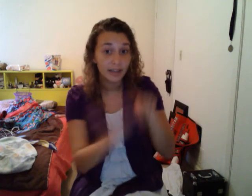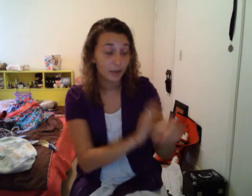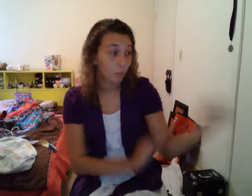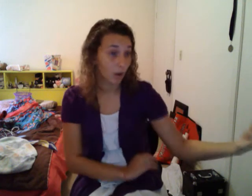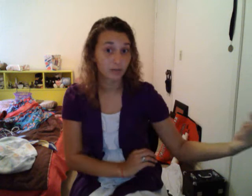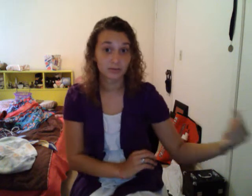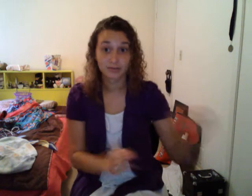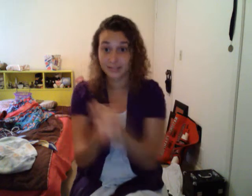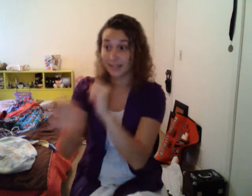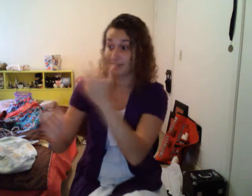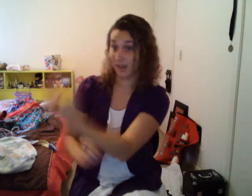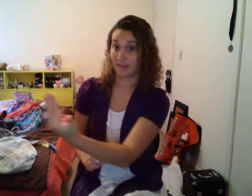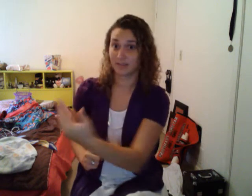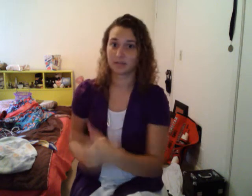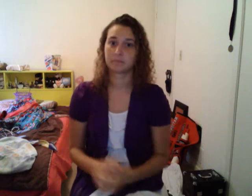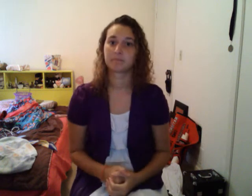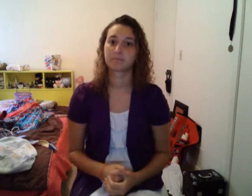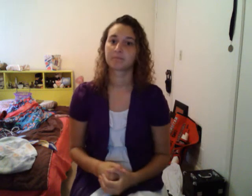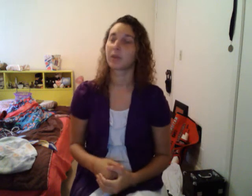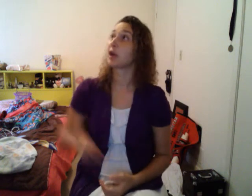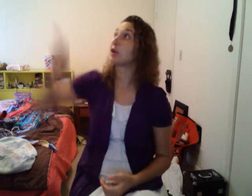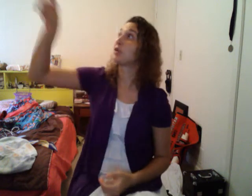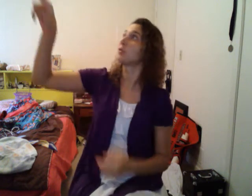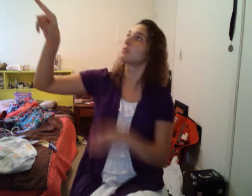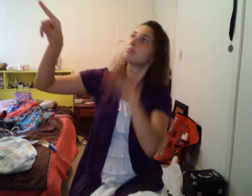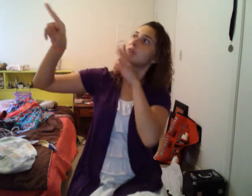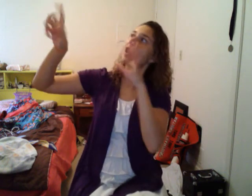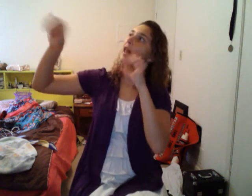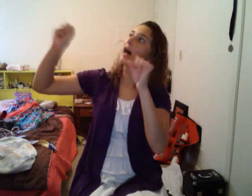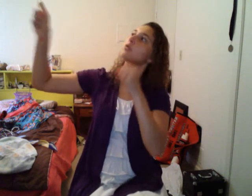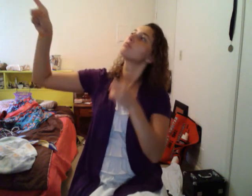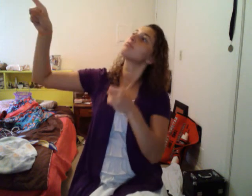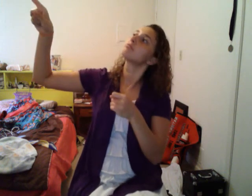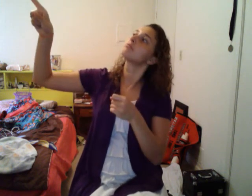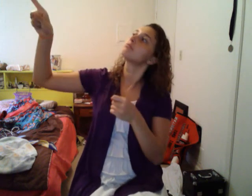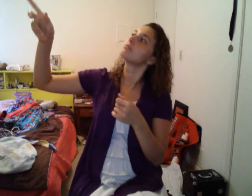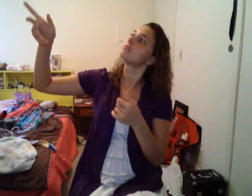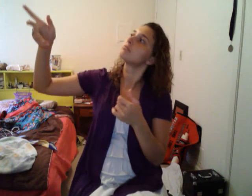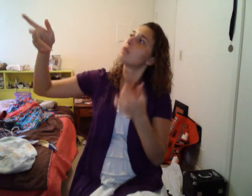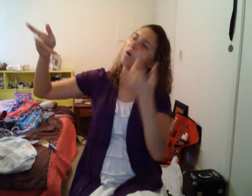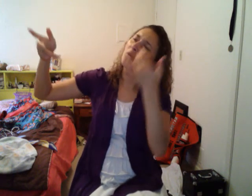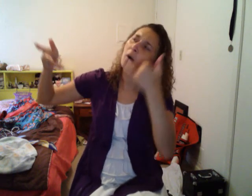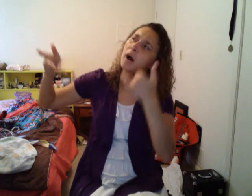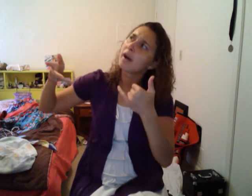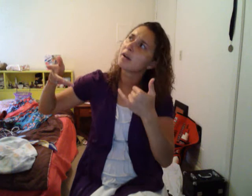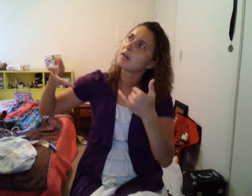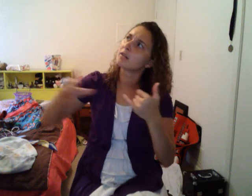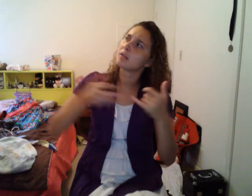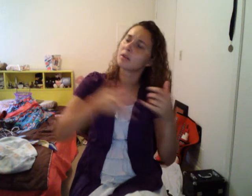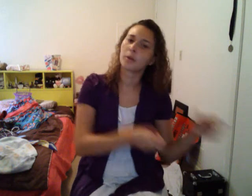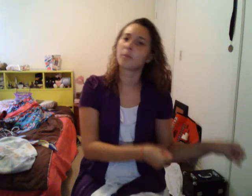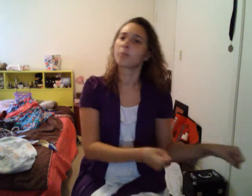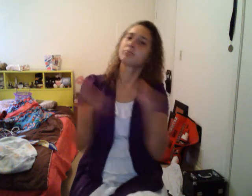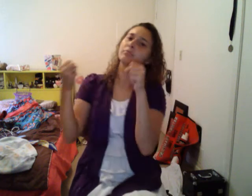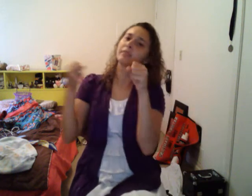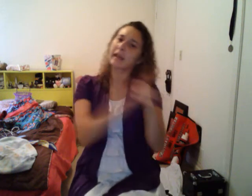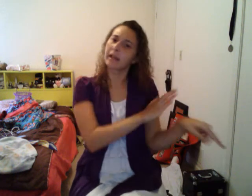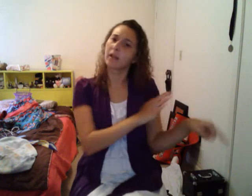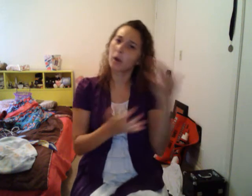All right, what do you say? Speak up in the balcony, you who would yank out the organs. Why? I'd actually like to explore a